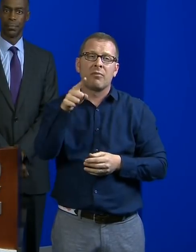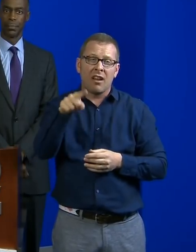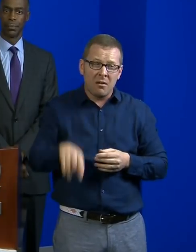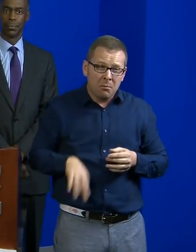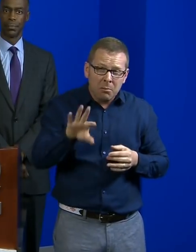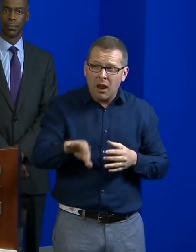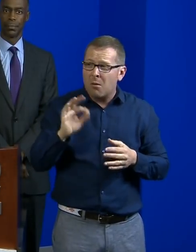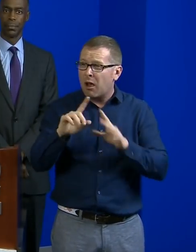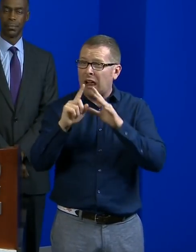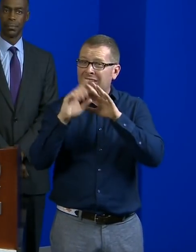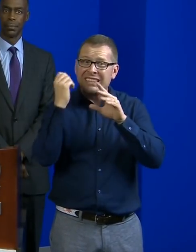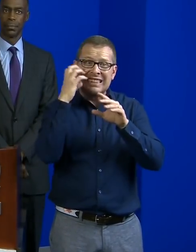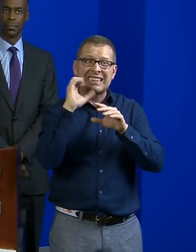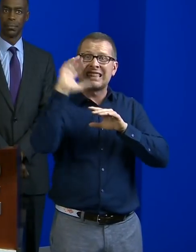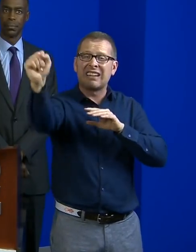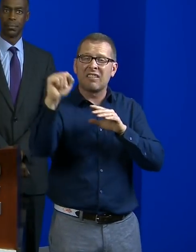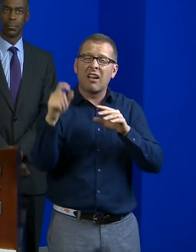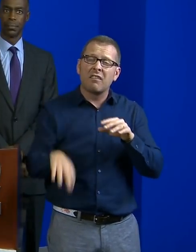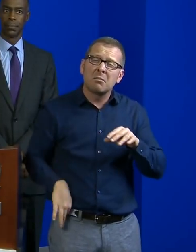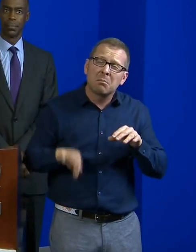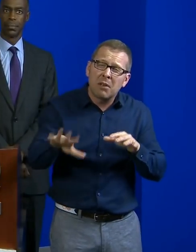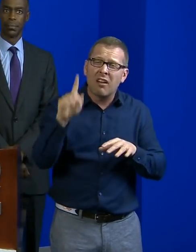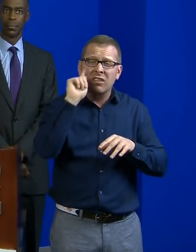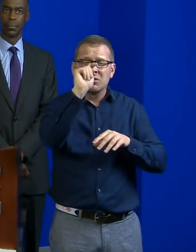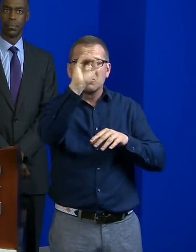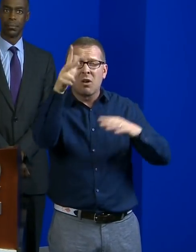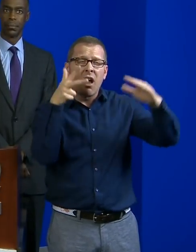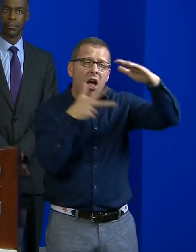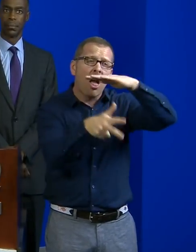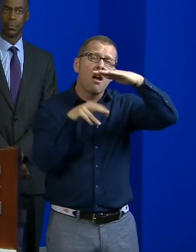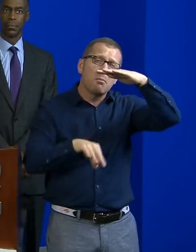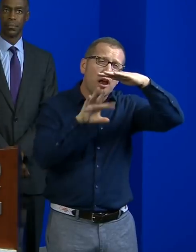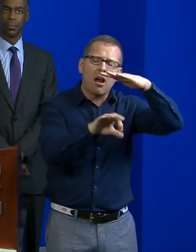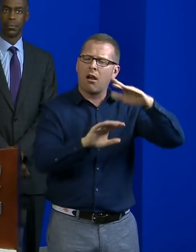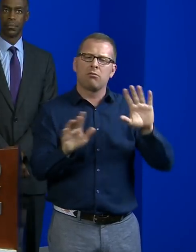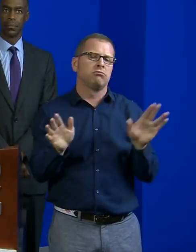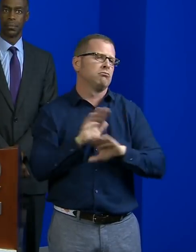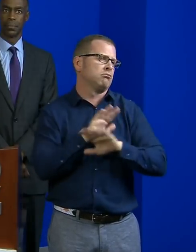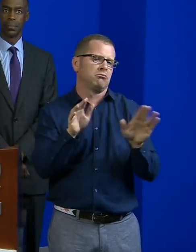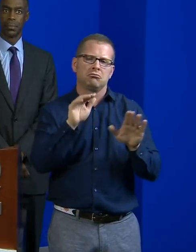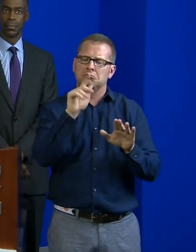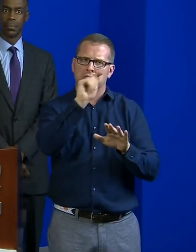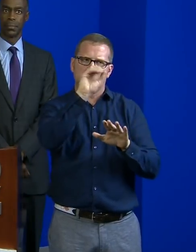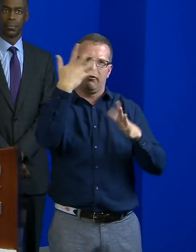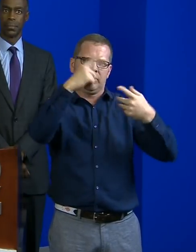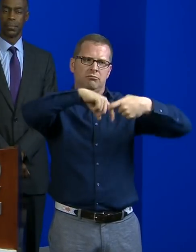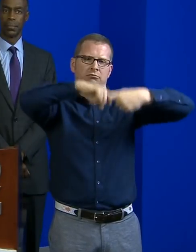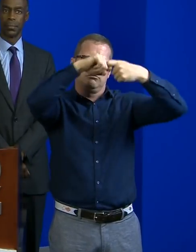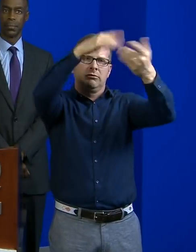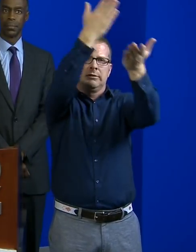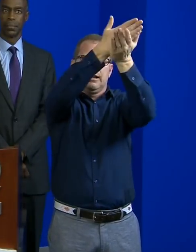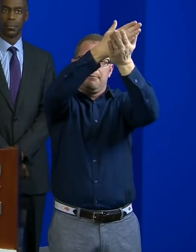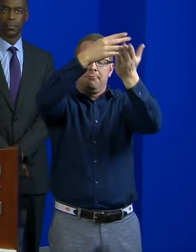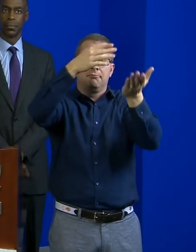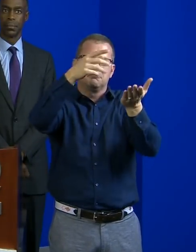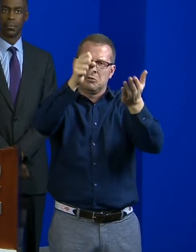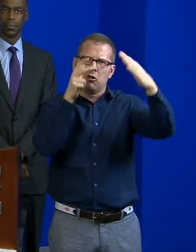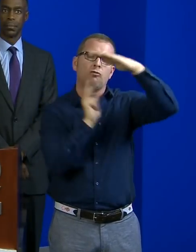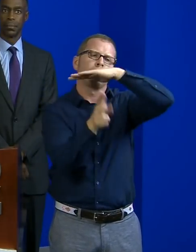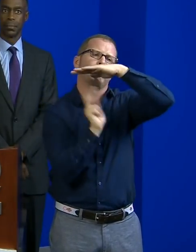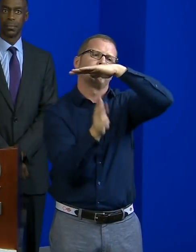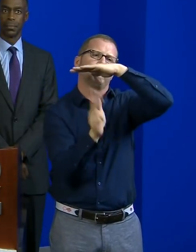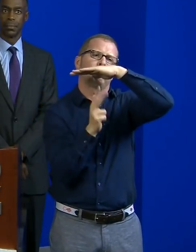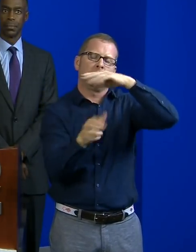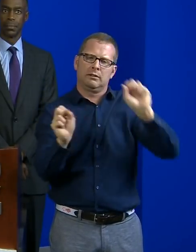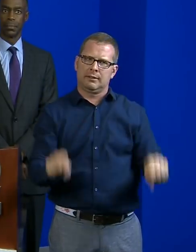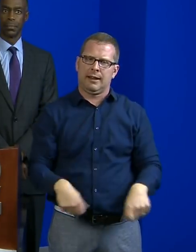if ordered. County road maintenance crews are preparing county storm drains to minimize any flooding impact on county